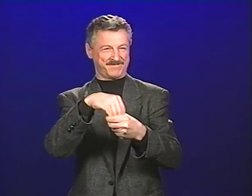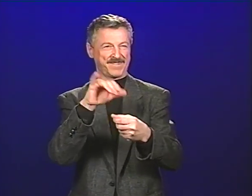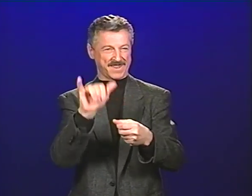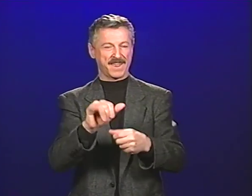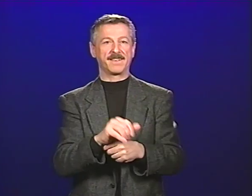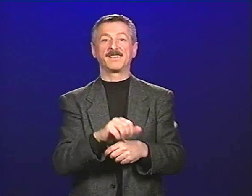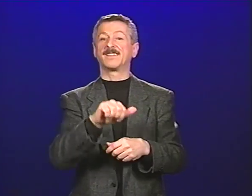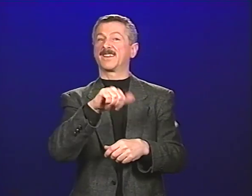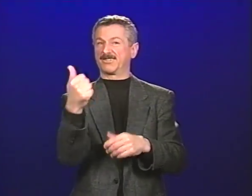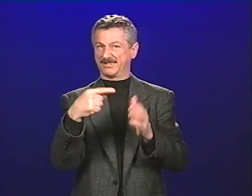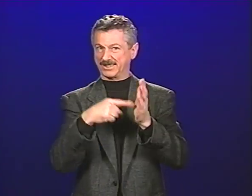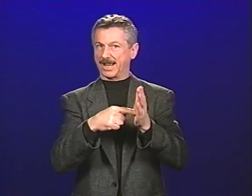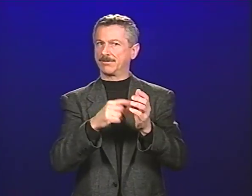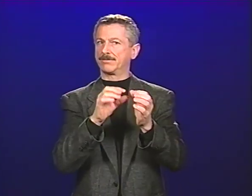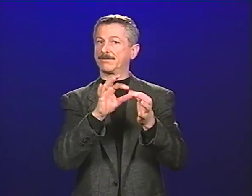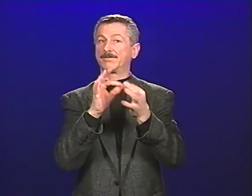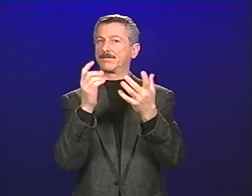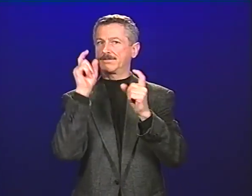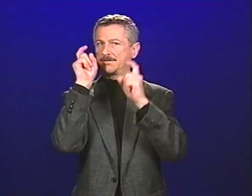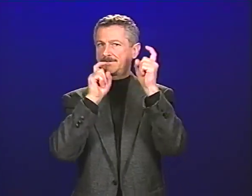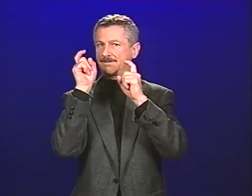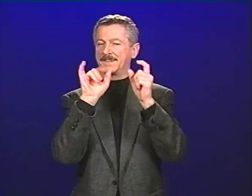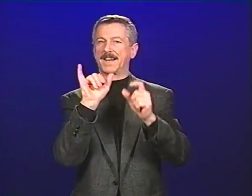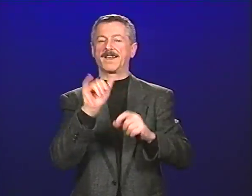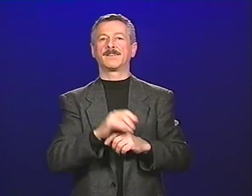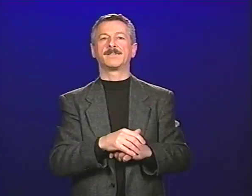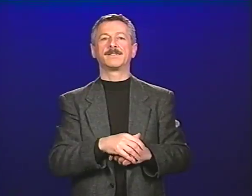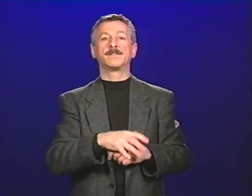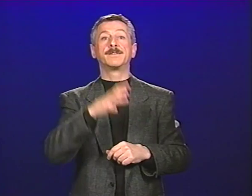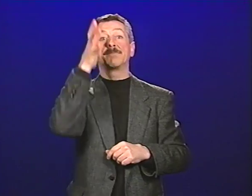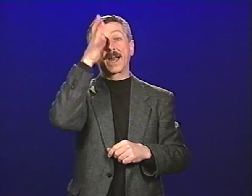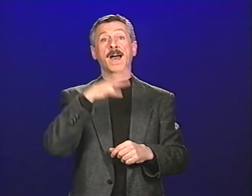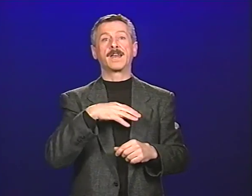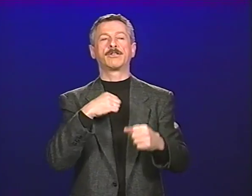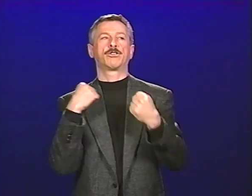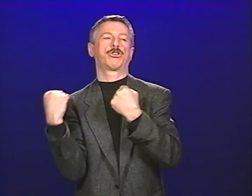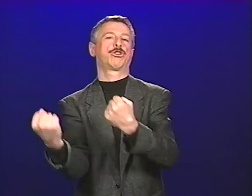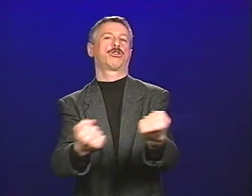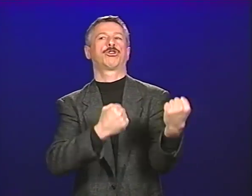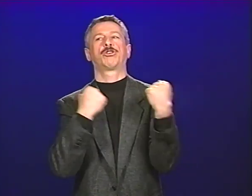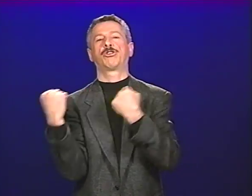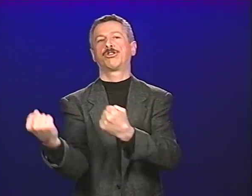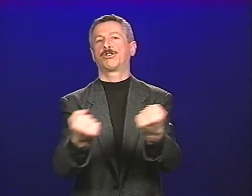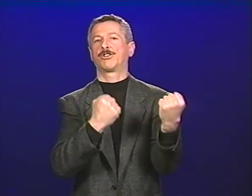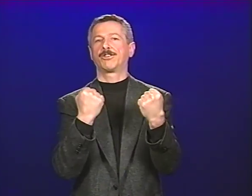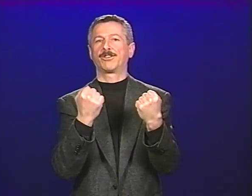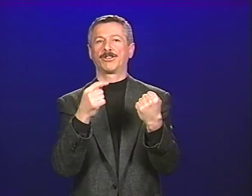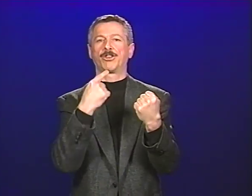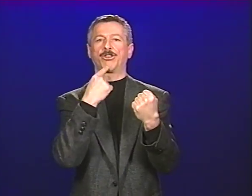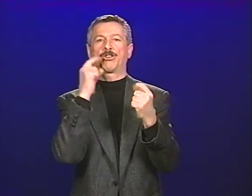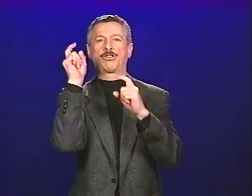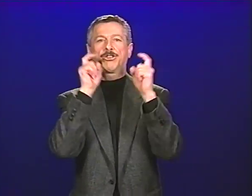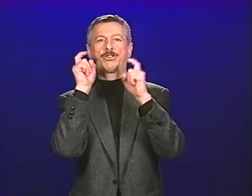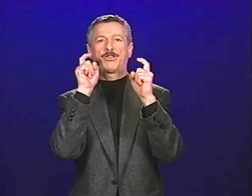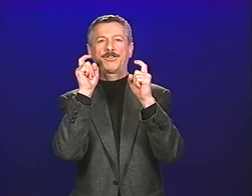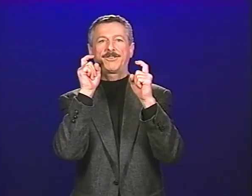all included in one sign. Another example that includes a non-manual signal, the man drove aimlessly